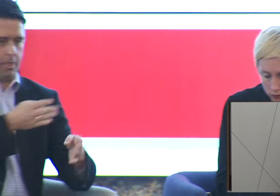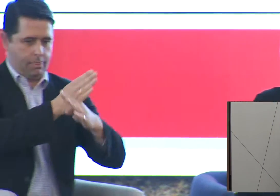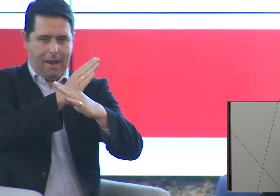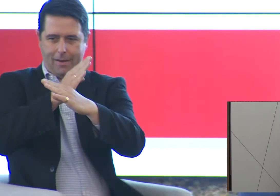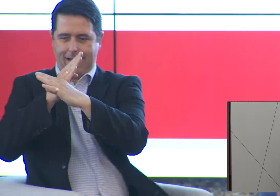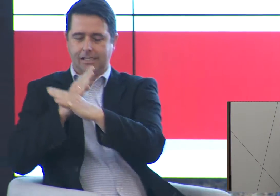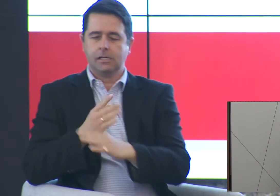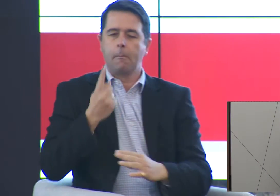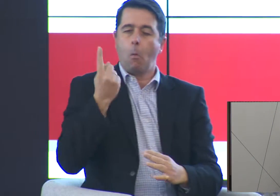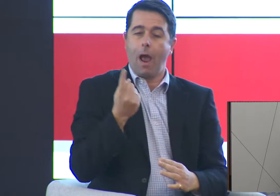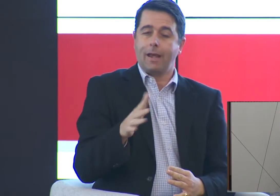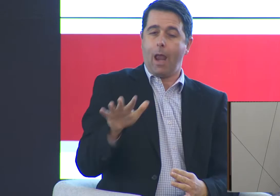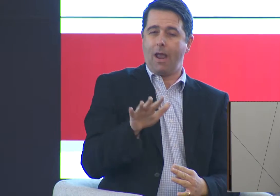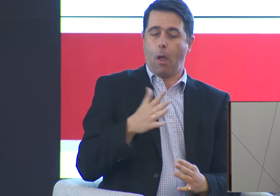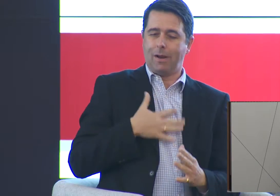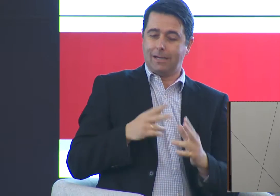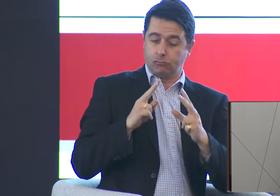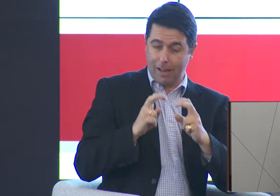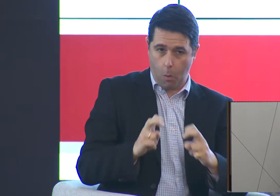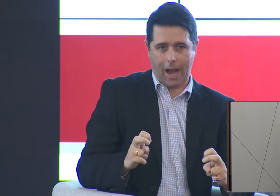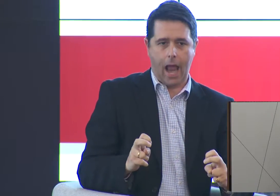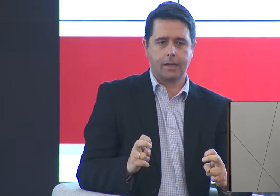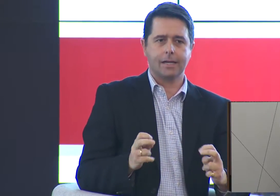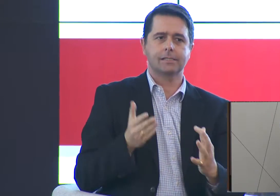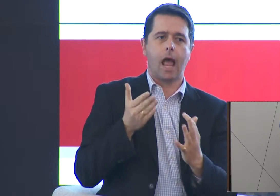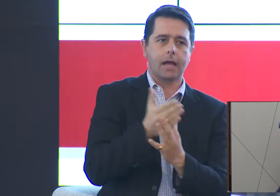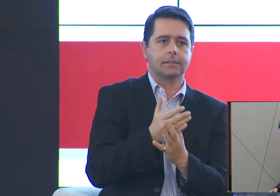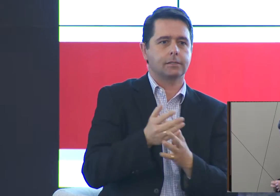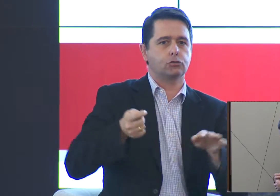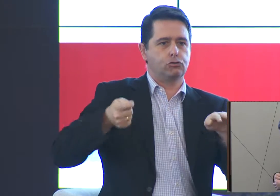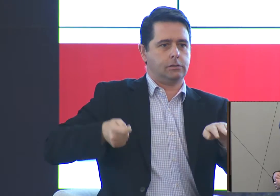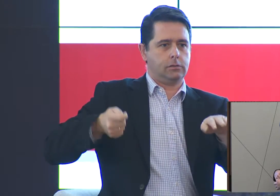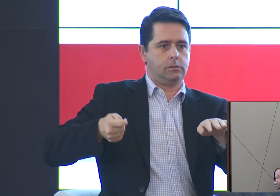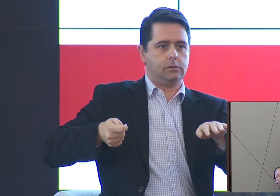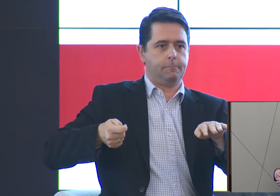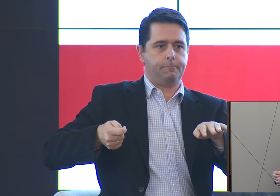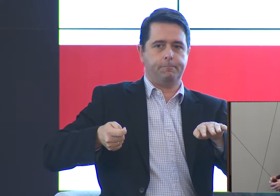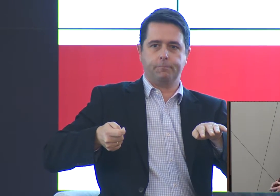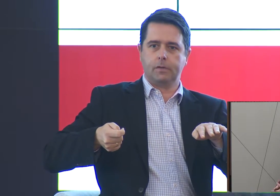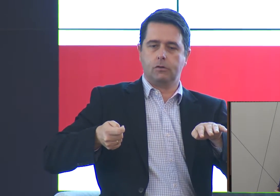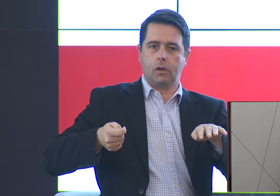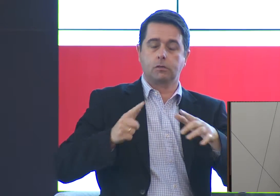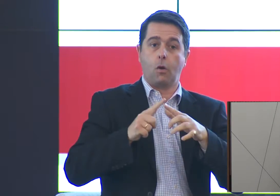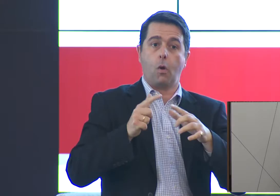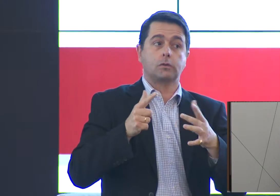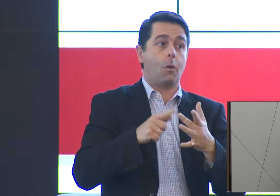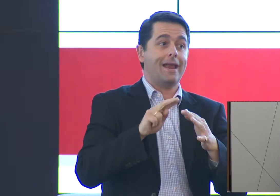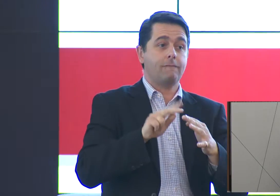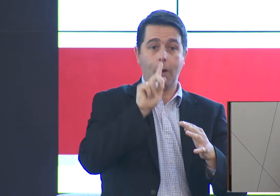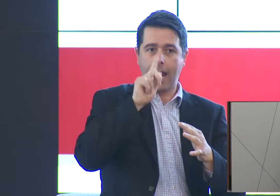Obviously, there's many areas that we do experience barriers, but one key area that I think we need to really look at is the judicial